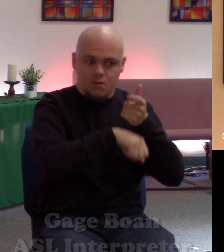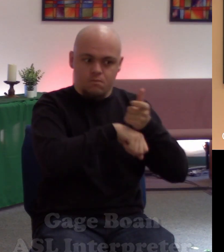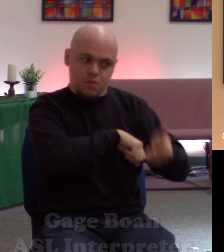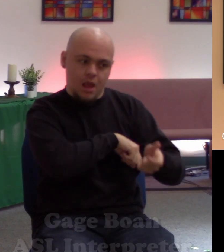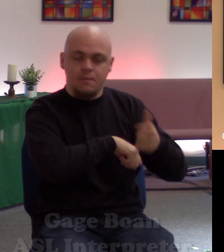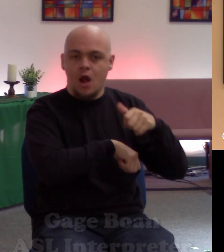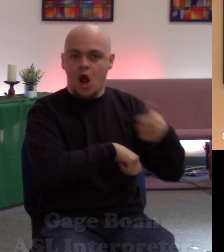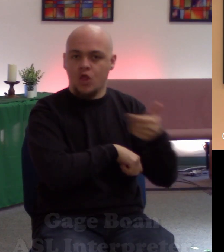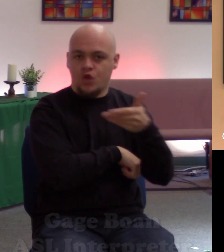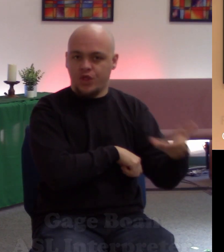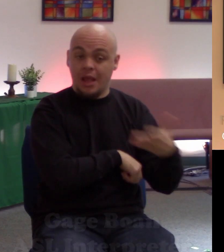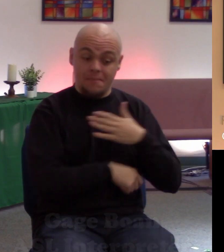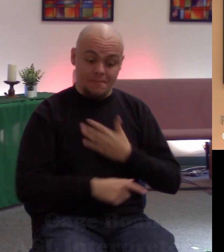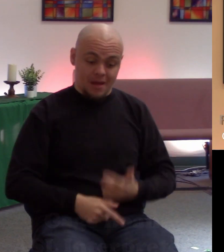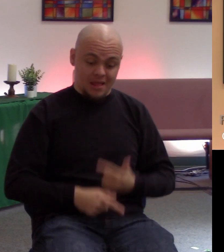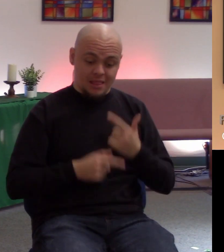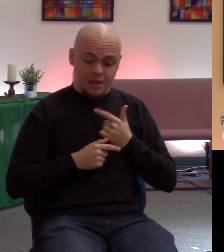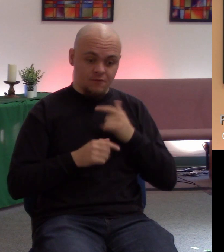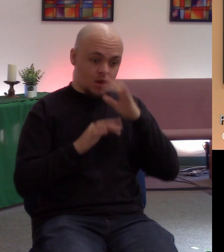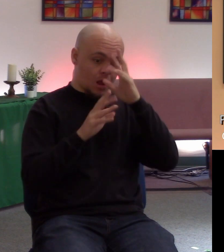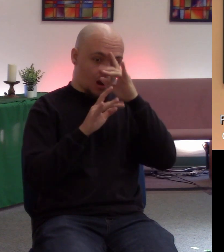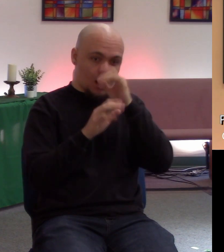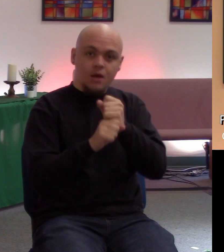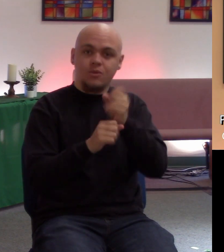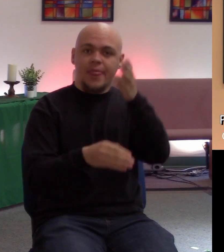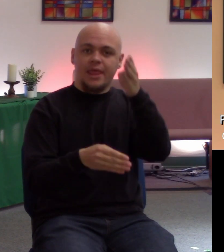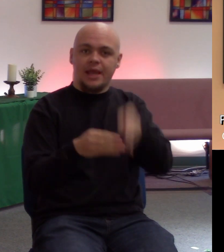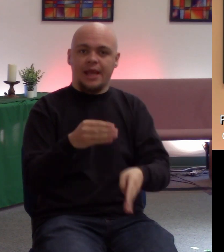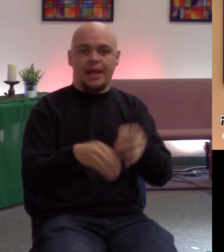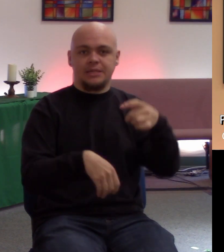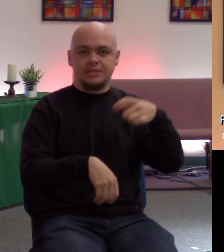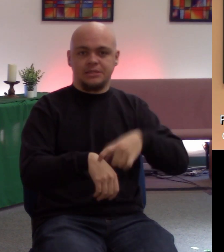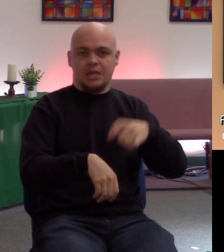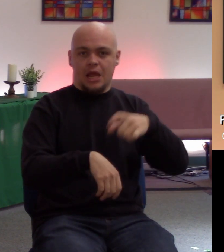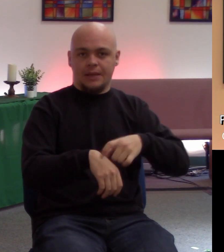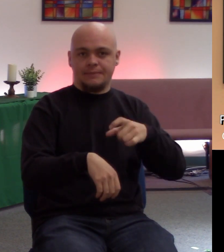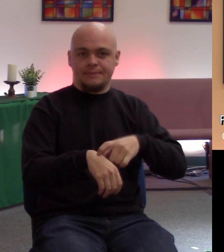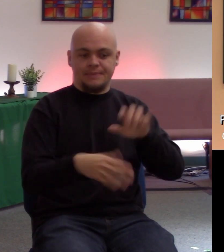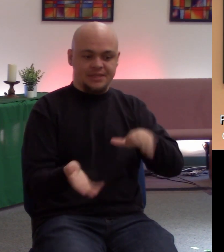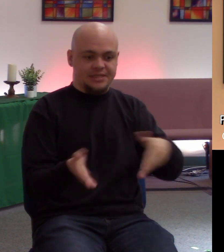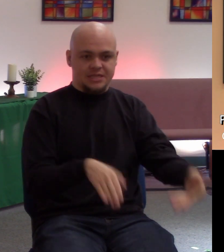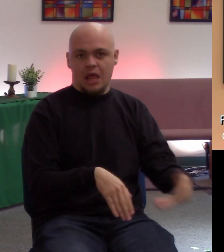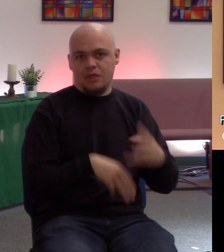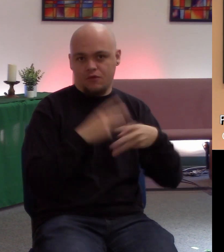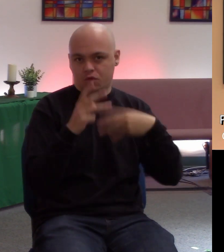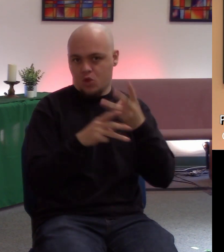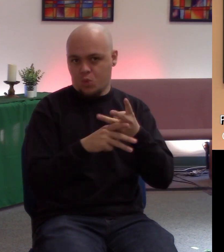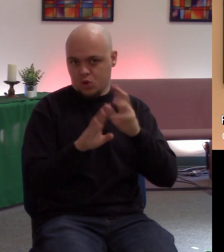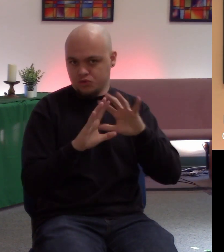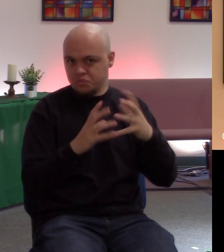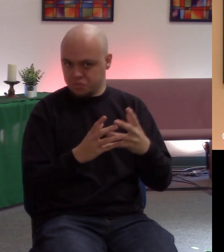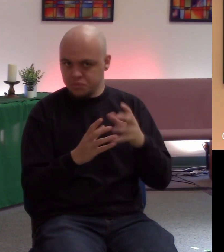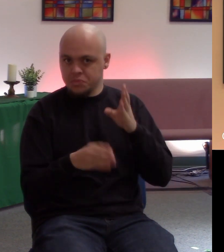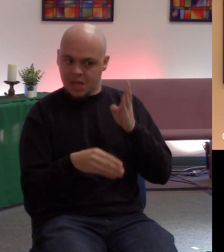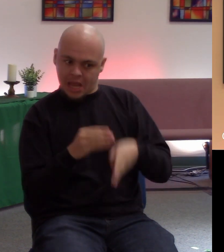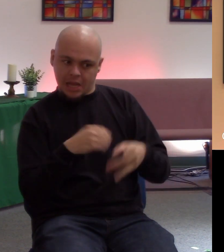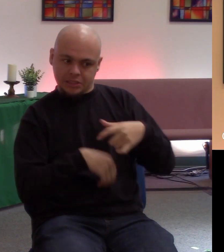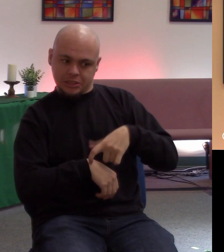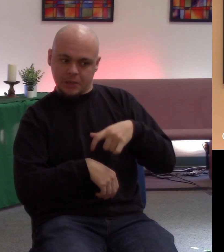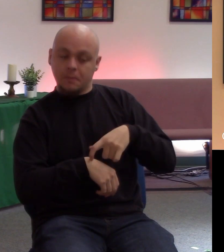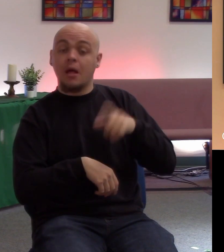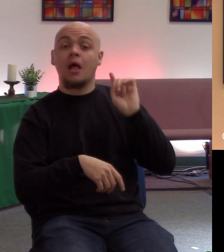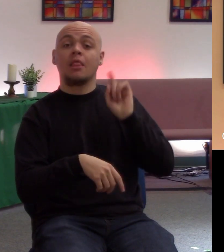or something like that. But in my lifetime, they got really fascinated with end times. And I think being able to say,